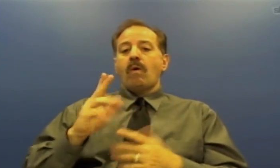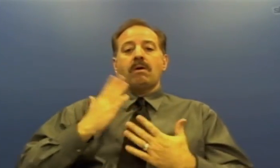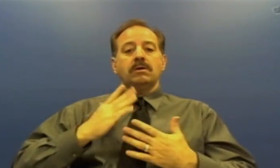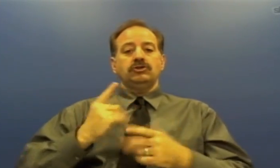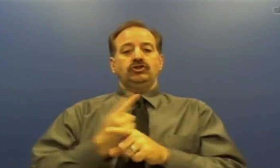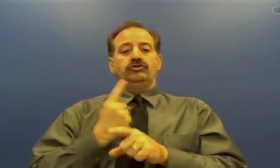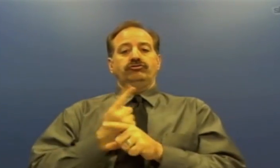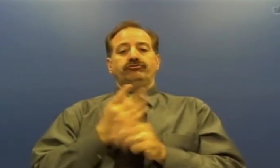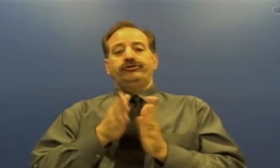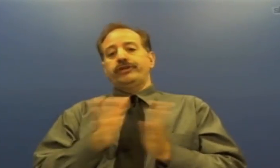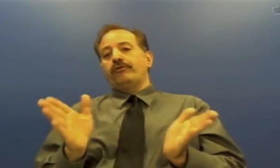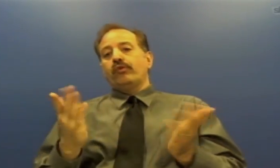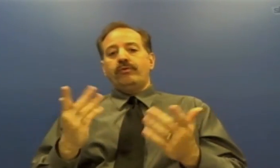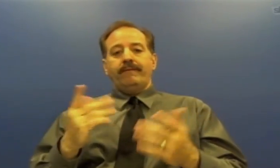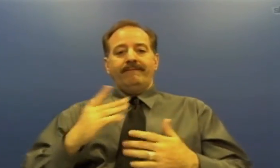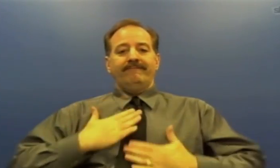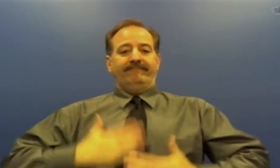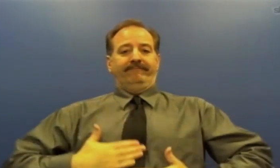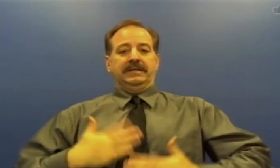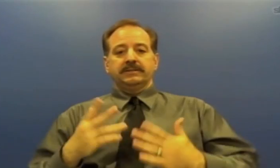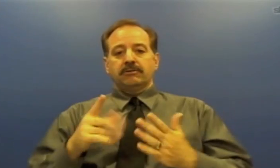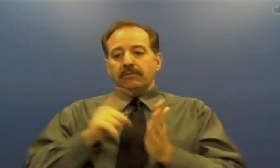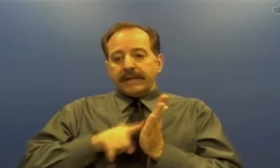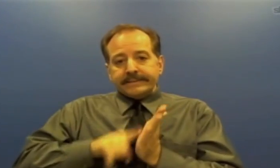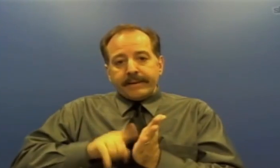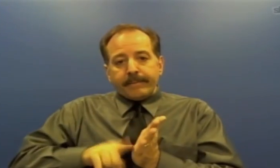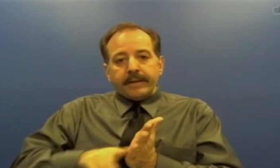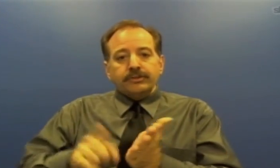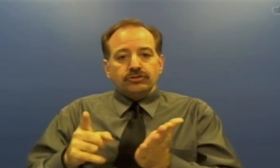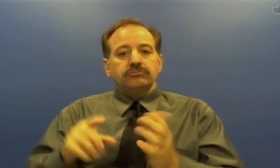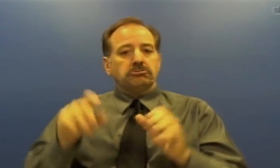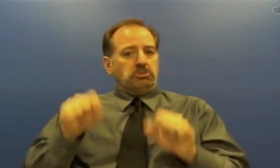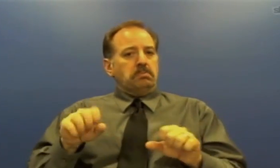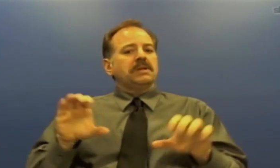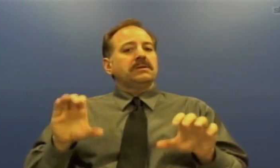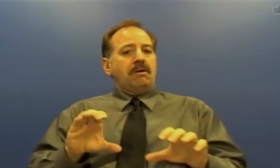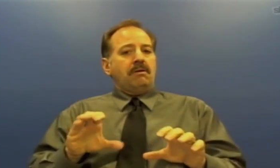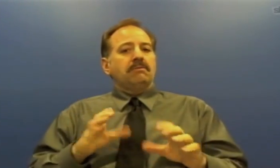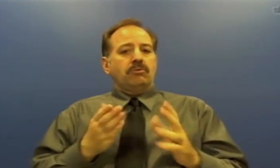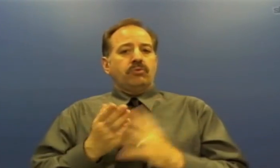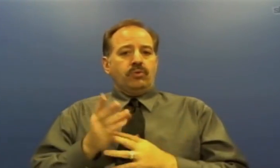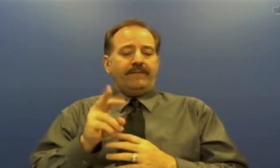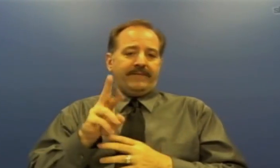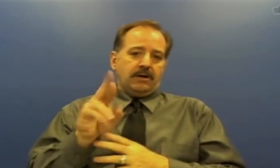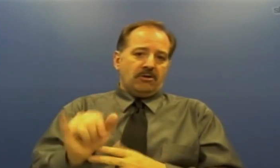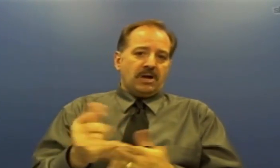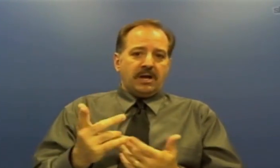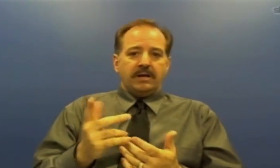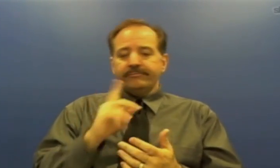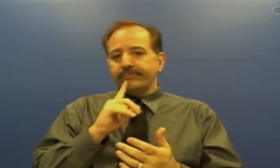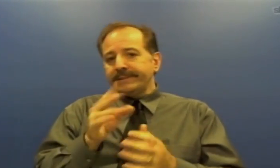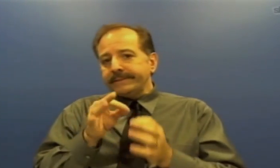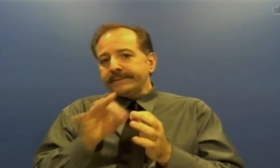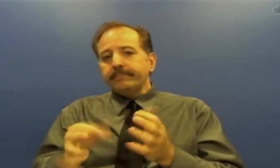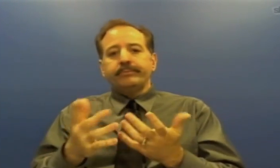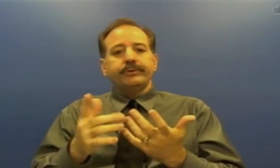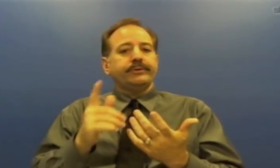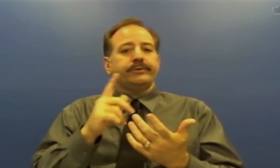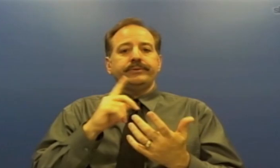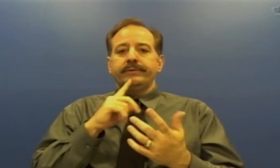just for a regular well checkup, just for a physical to make sure everything's, doing fine. So VRI is